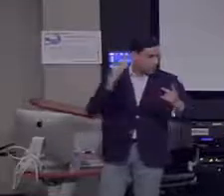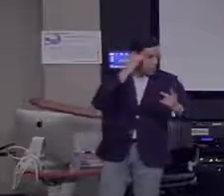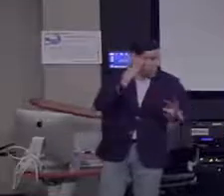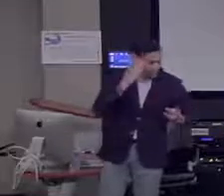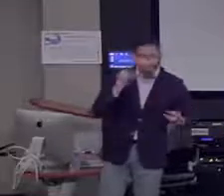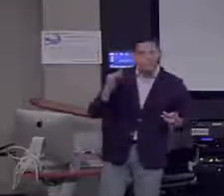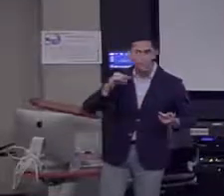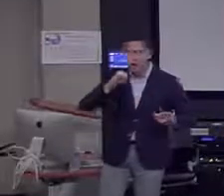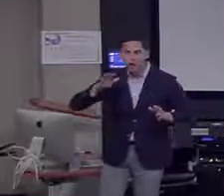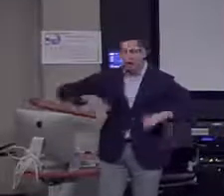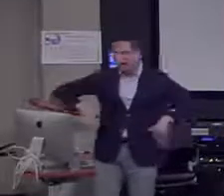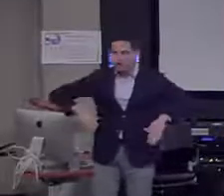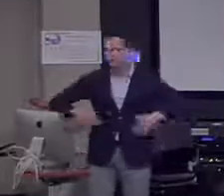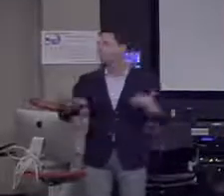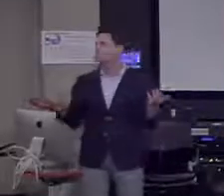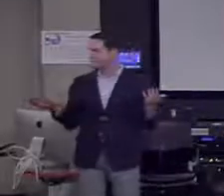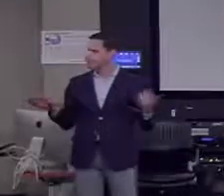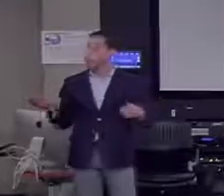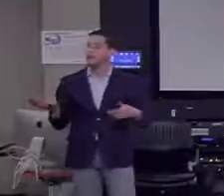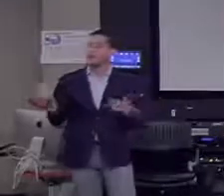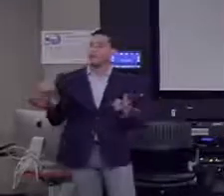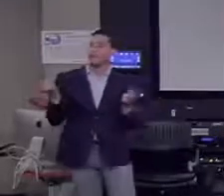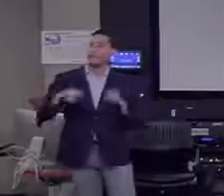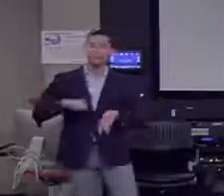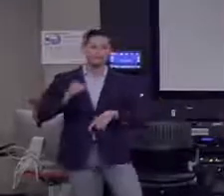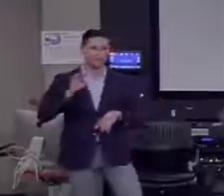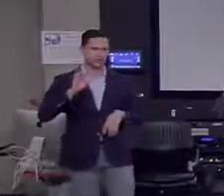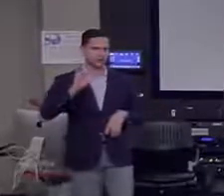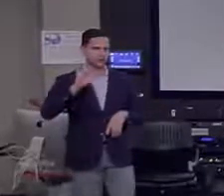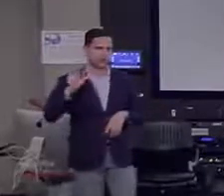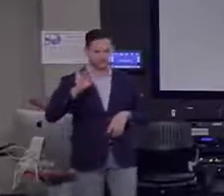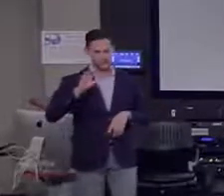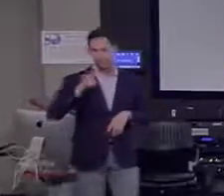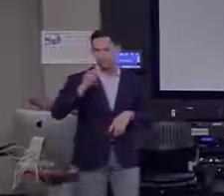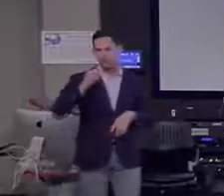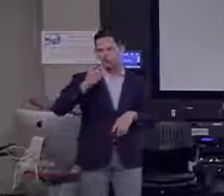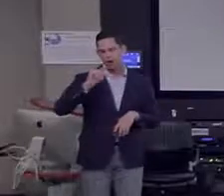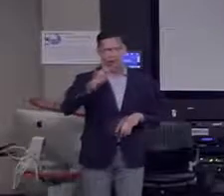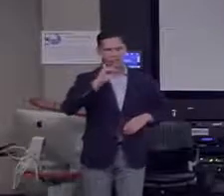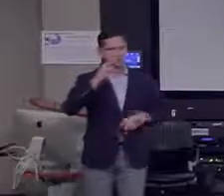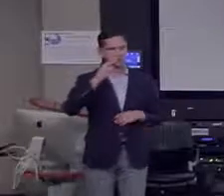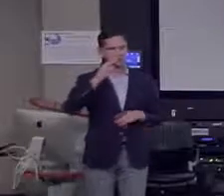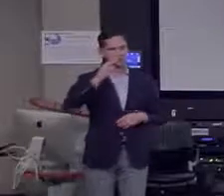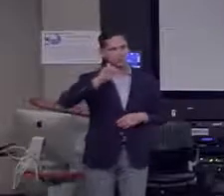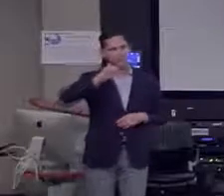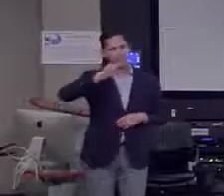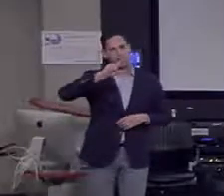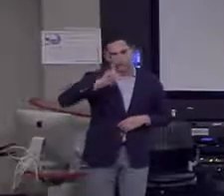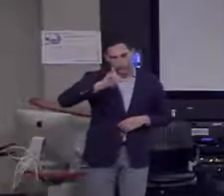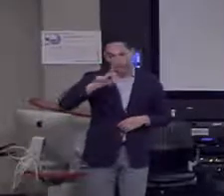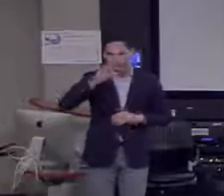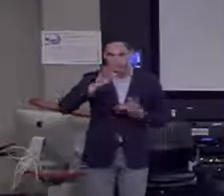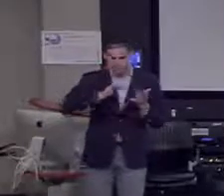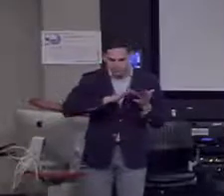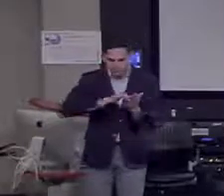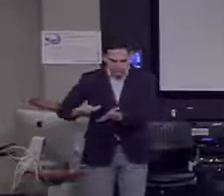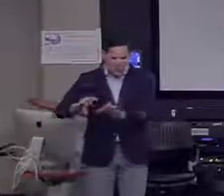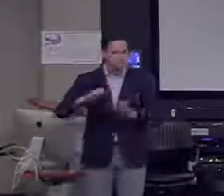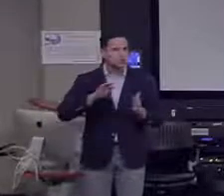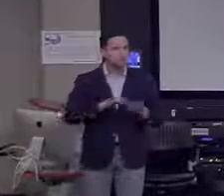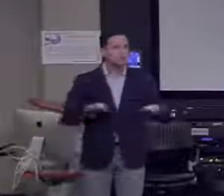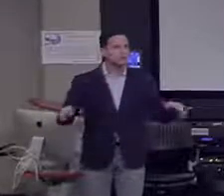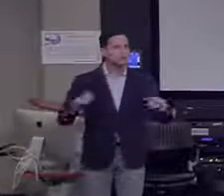Risley in 1995 did a study of children from professional, working class, and welfare